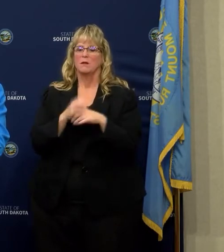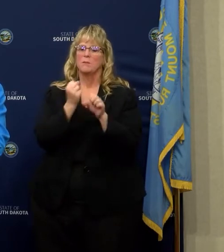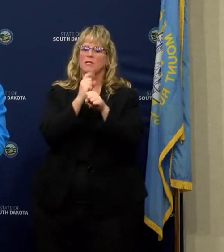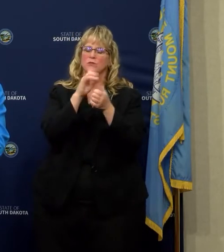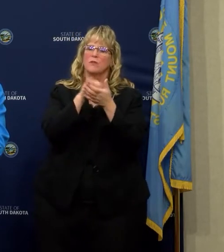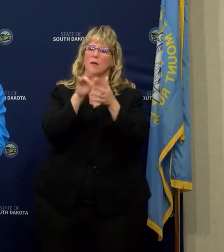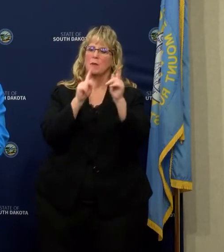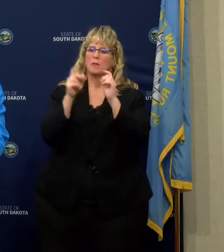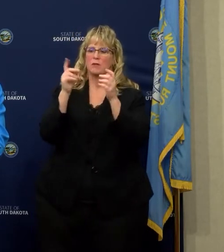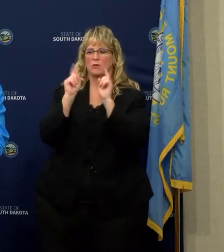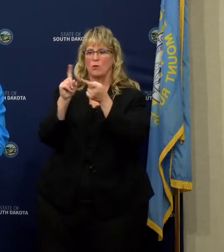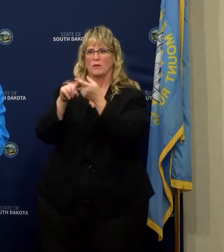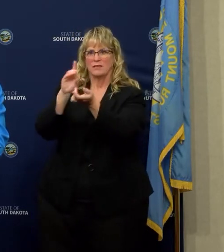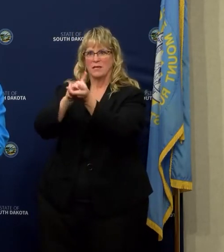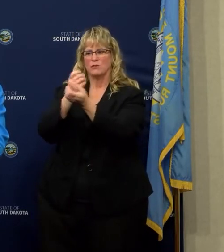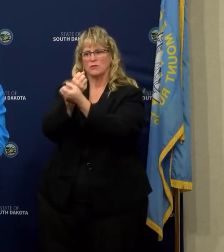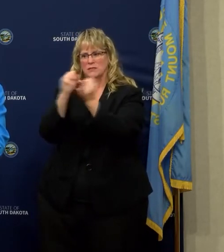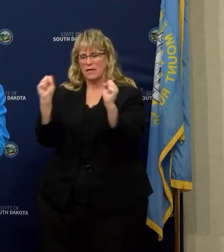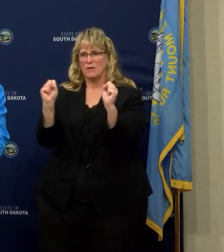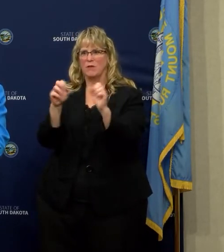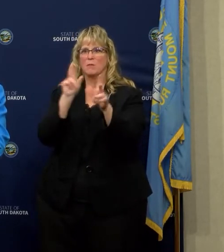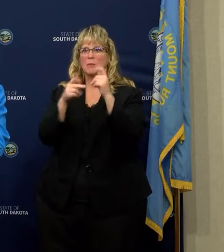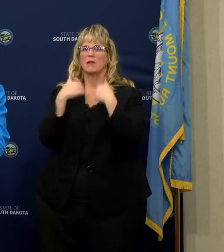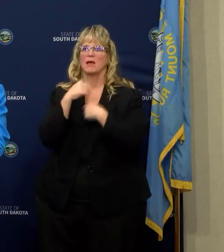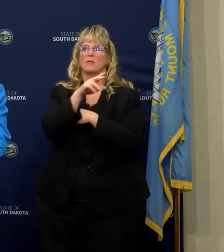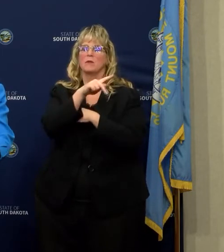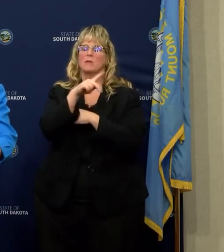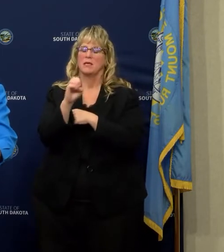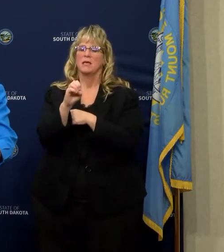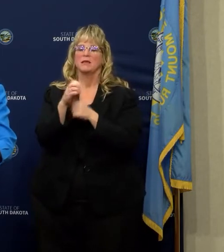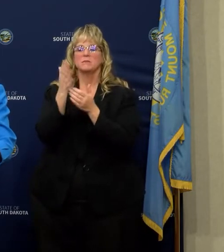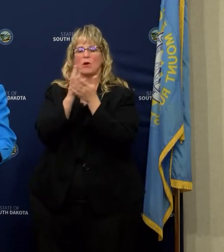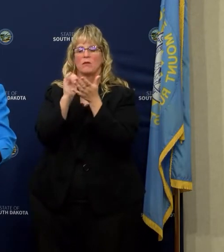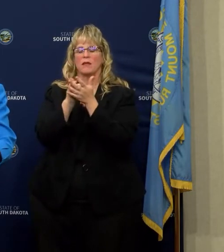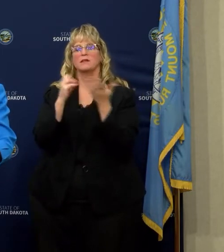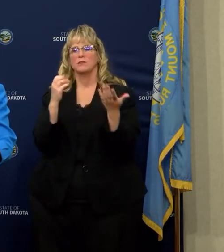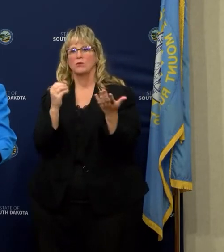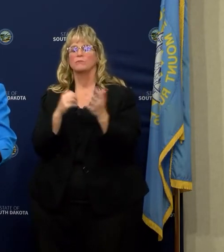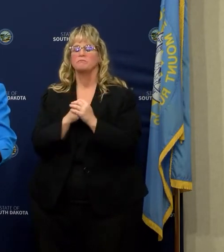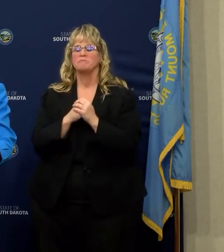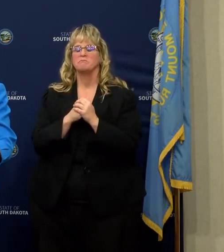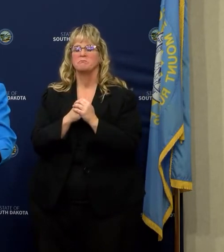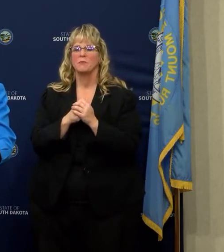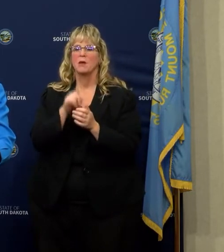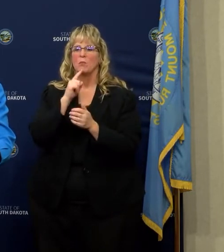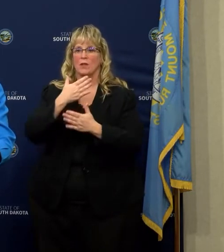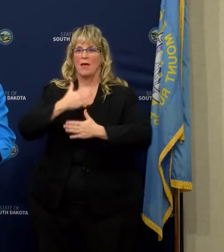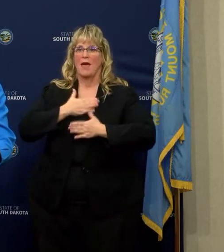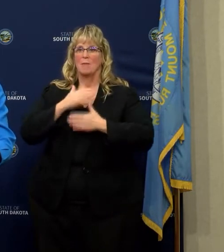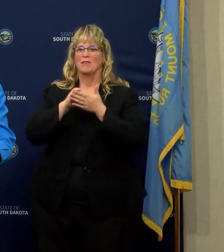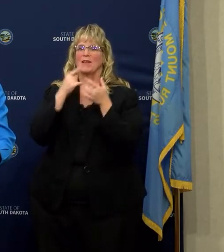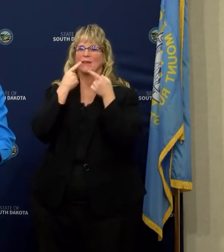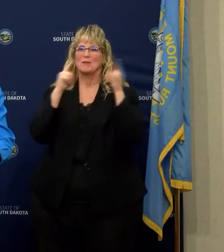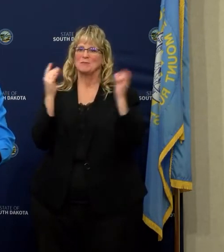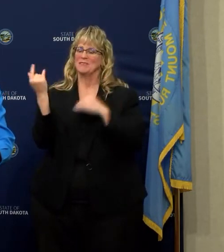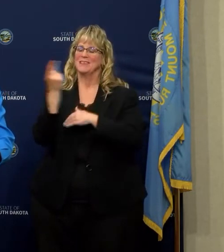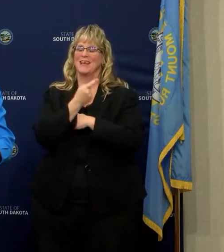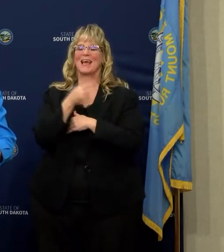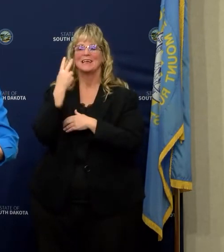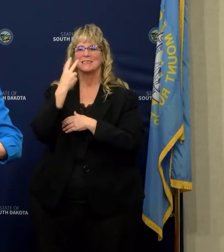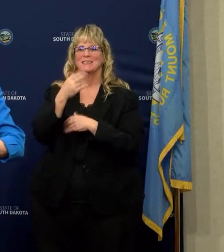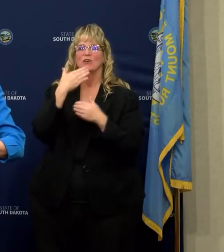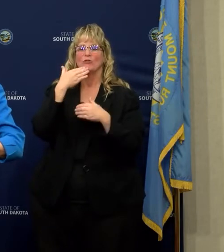health care that they need in a safe way, and making sure that people have PPE is part of that. So I'm really glad to have this announcement today and